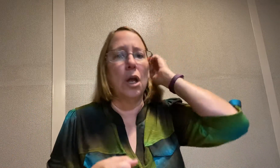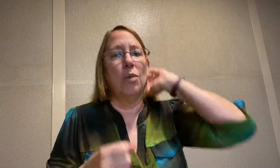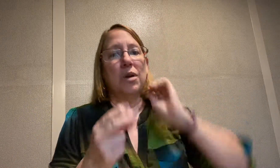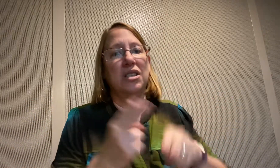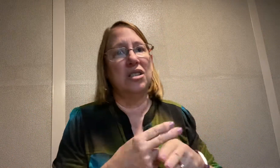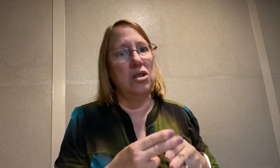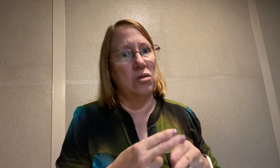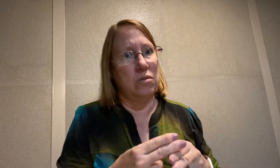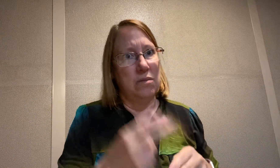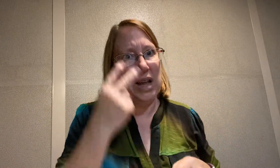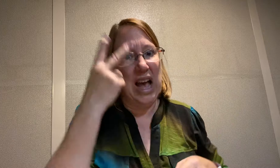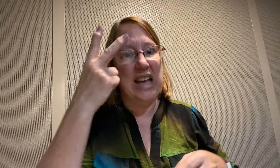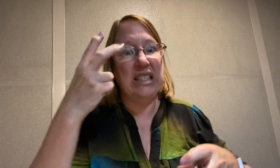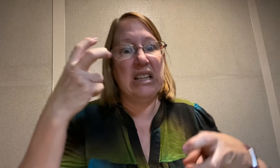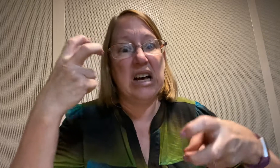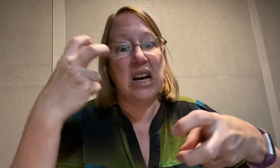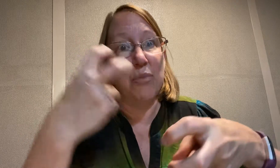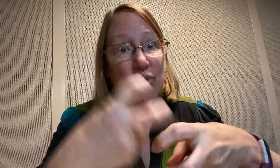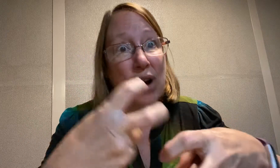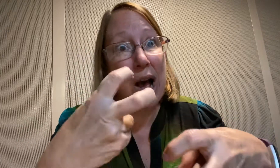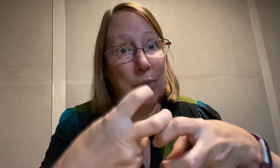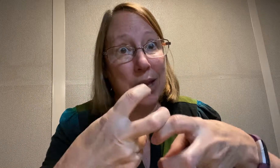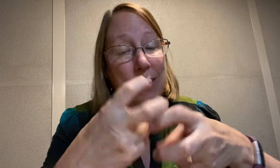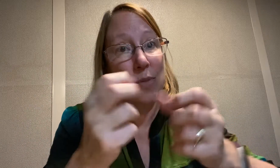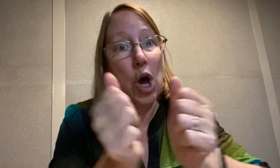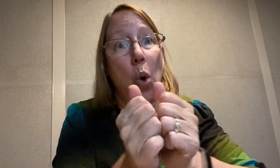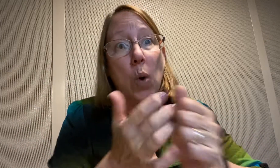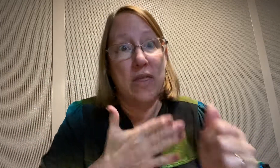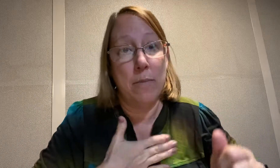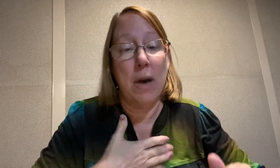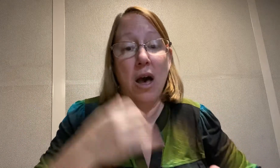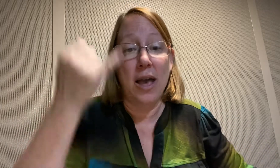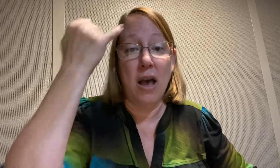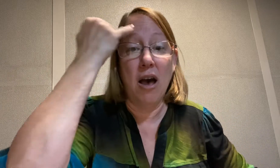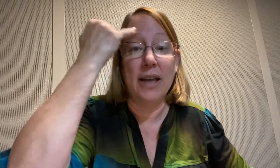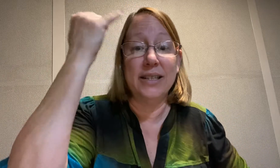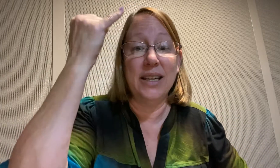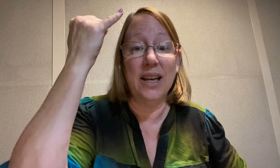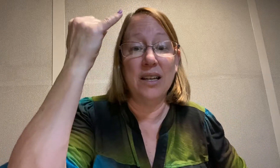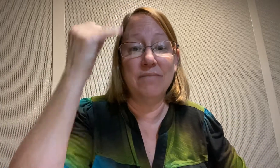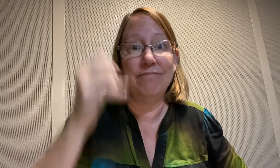But soon I saw a problem with my idea.